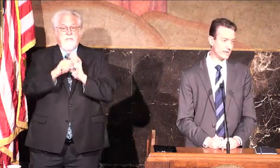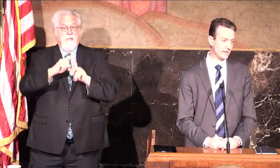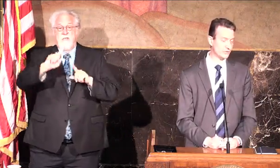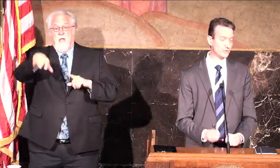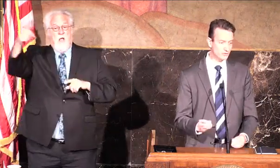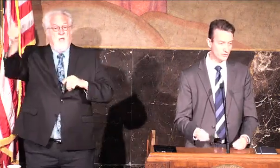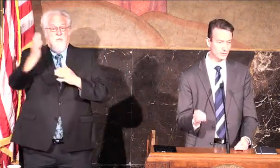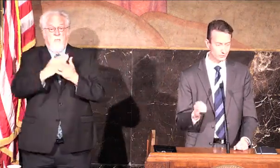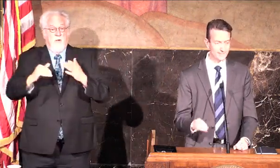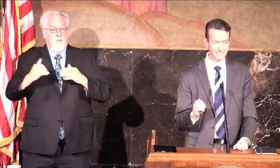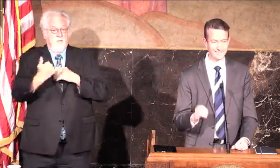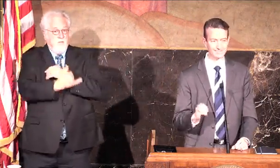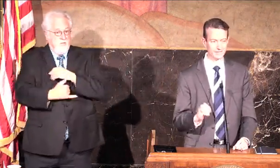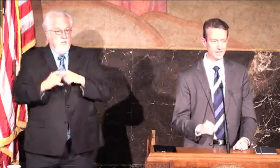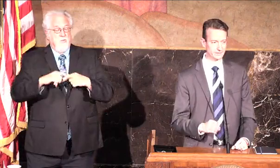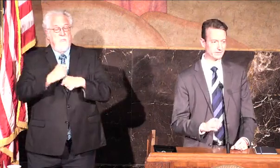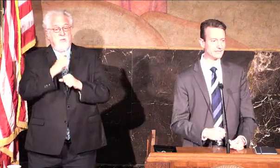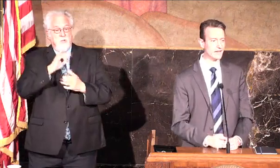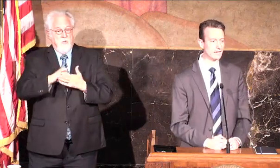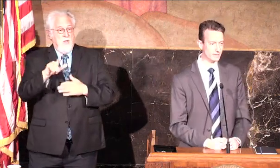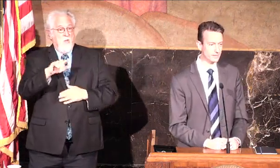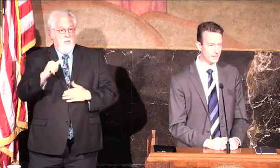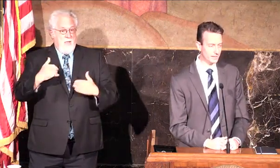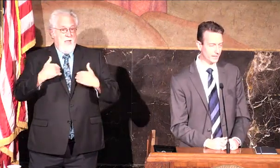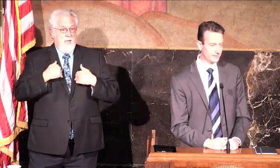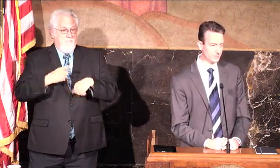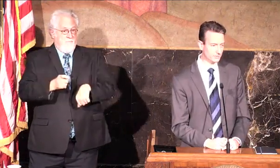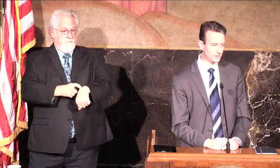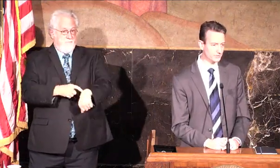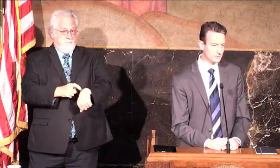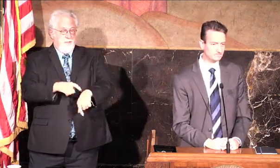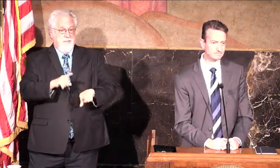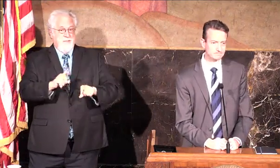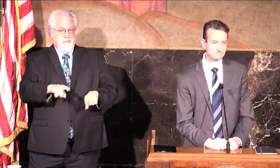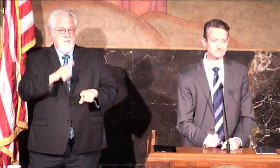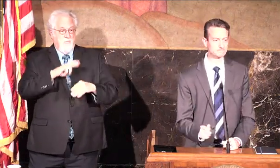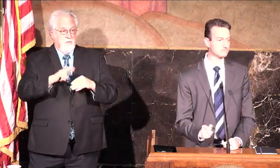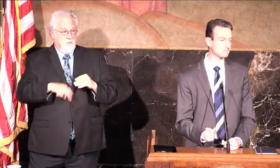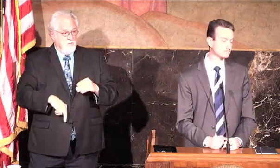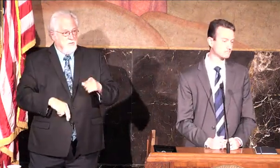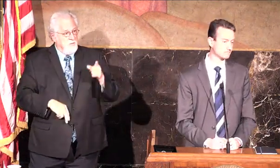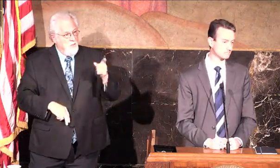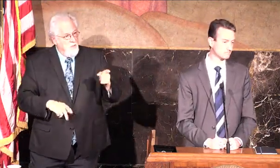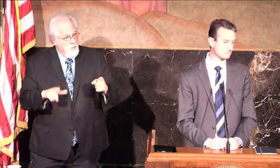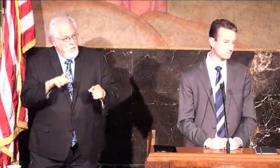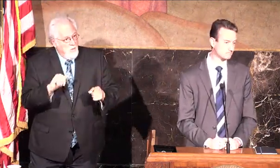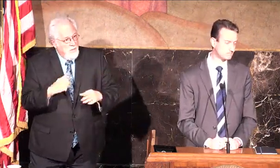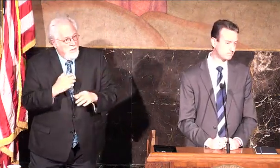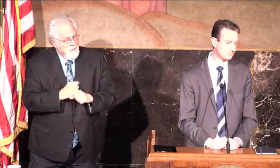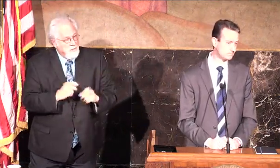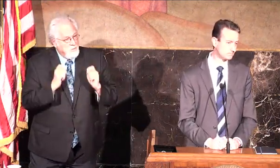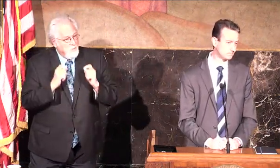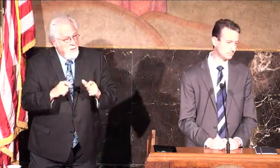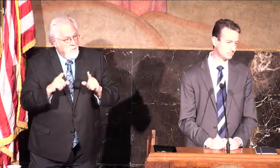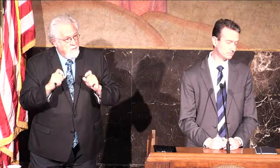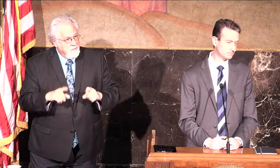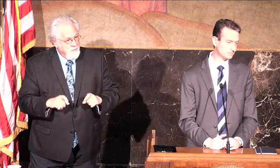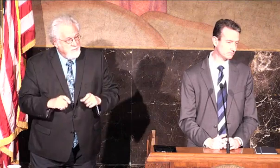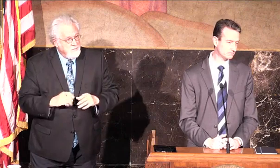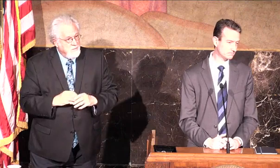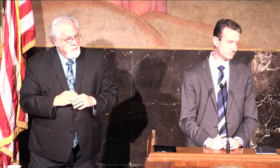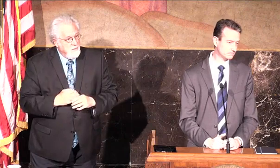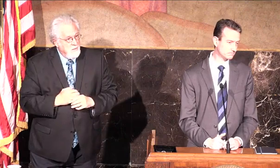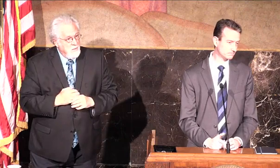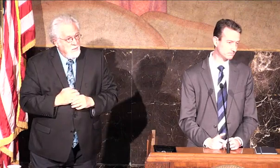country, to ensure that Louisianans have access to timely test results. When Louisiana does get these rapid tests that are on the market